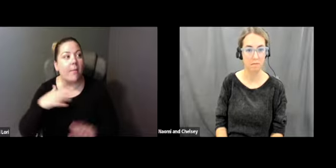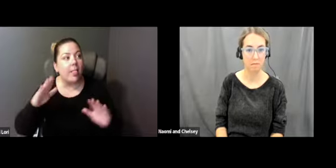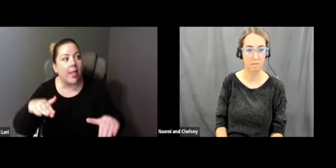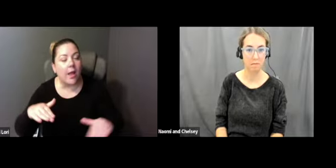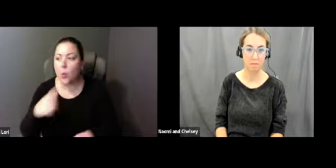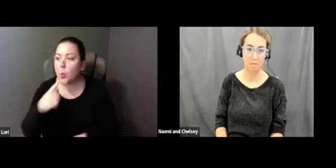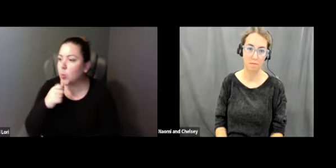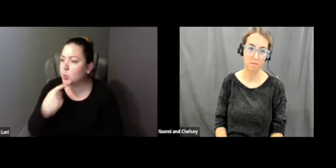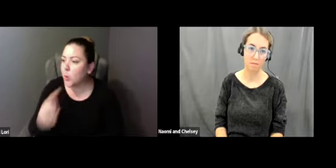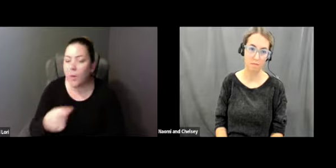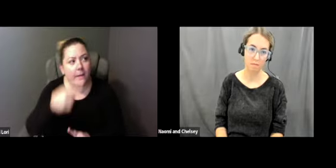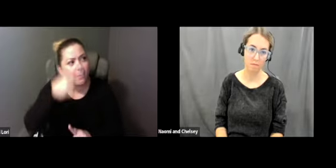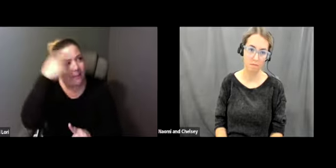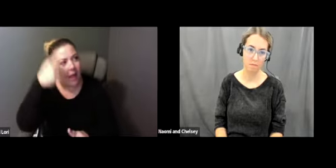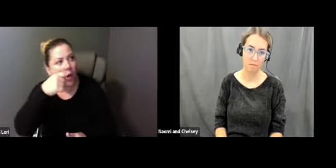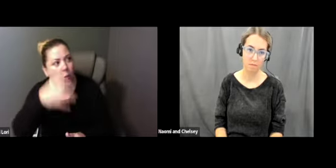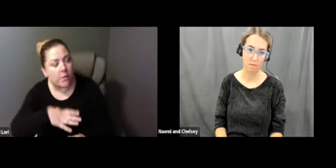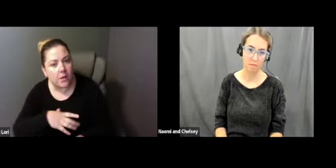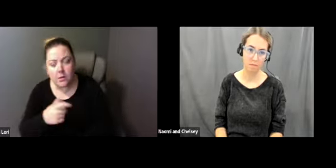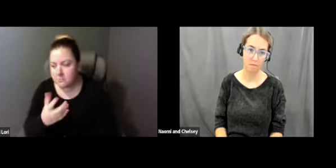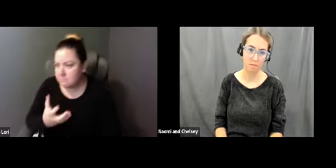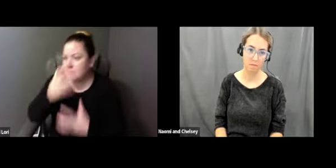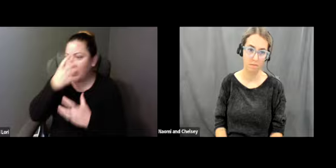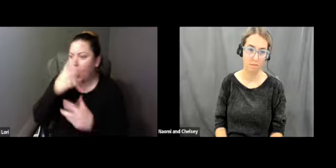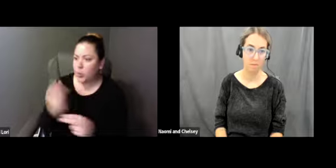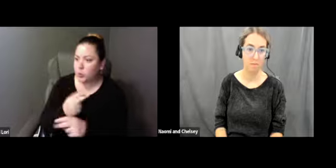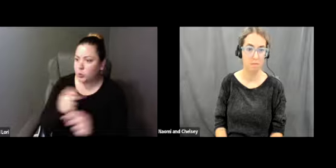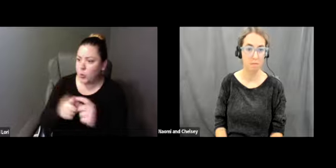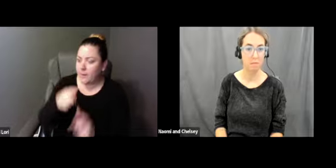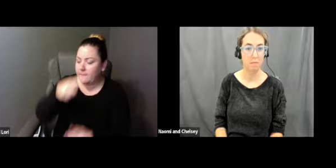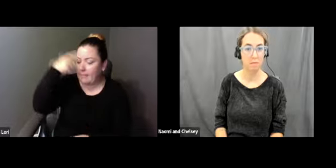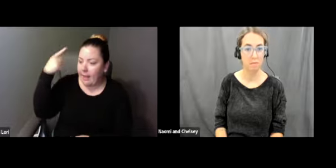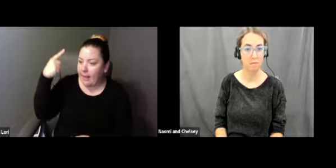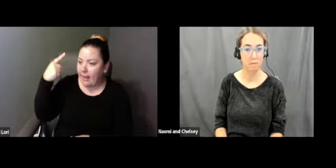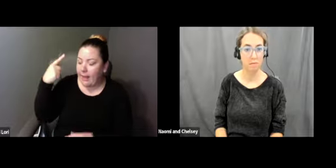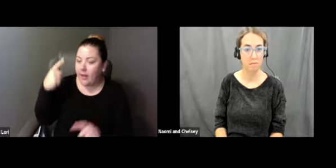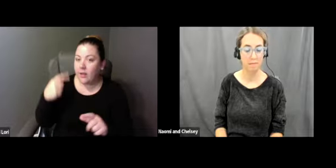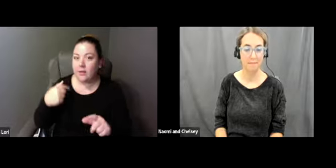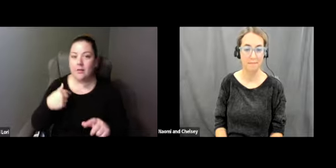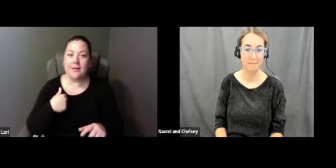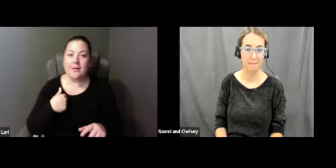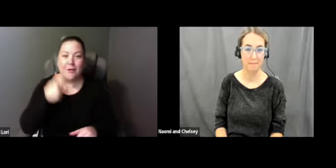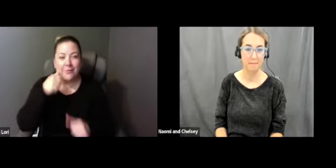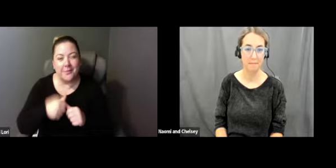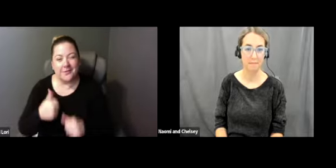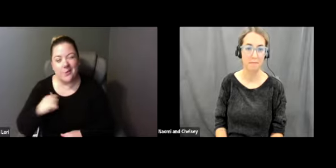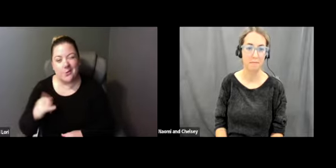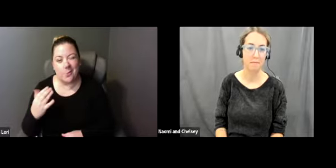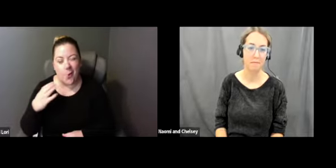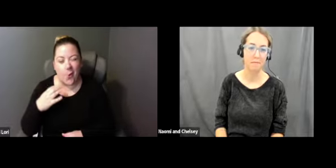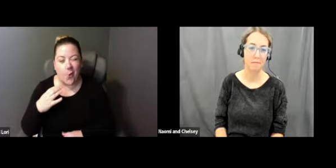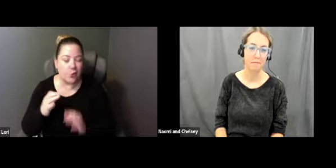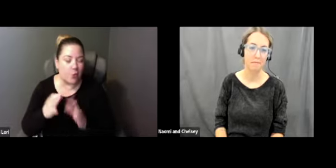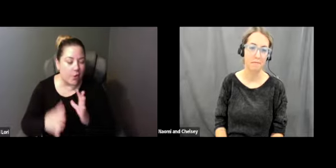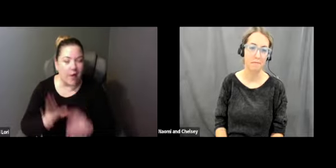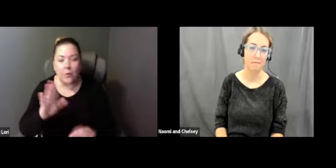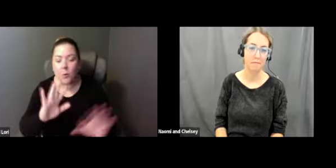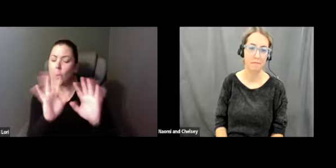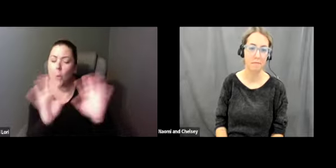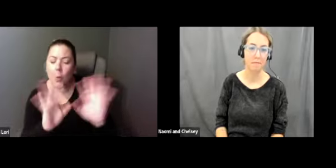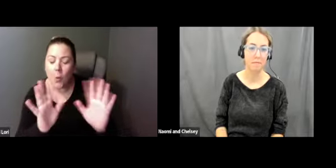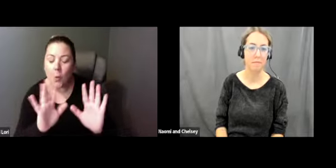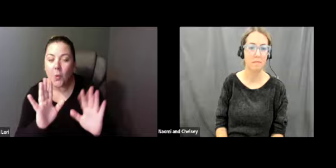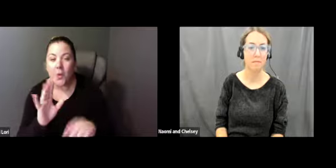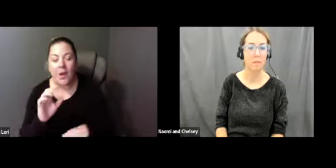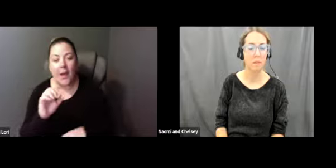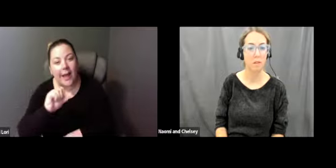for identifying somebody as black. And sometimes you have to advocate a little bit no, American Sign Language is a visible language